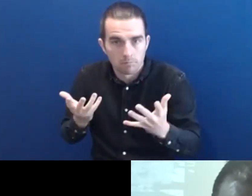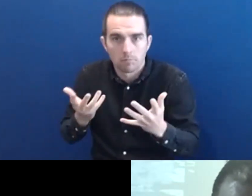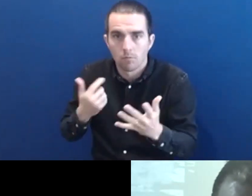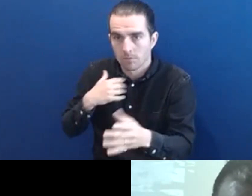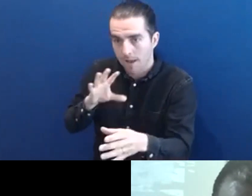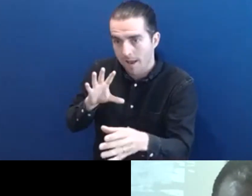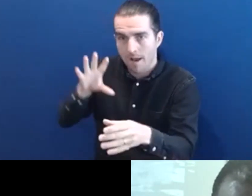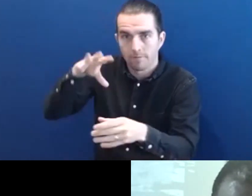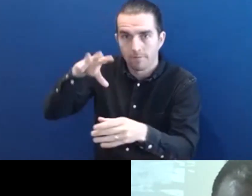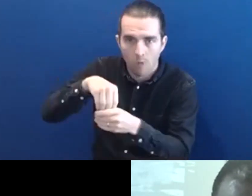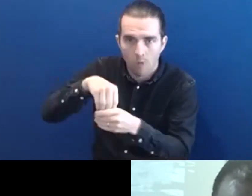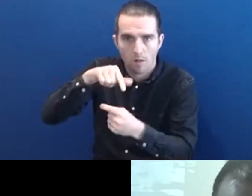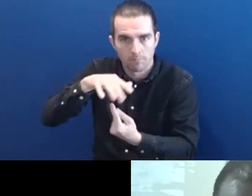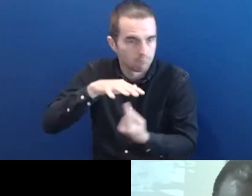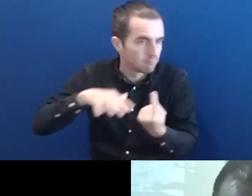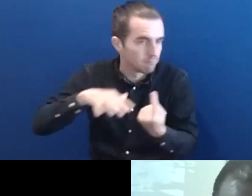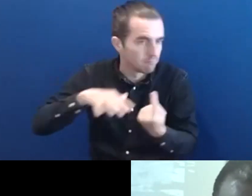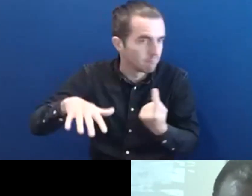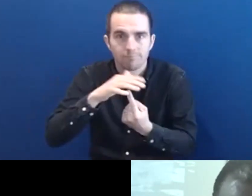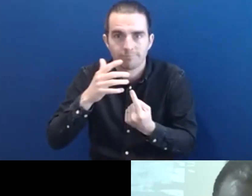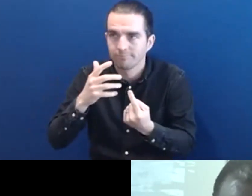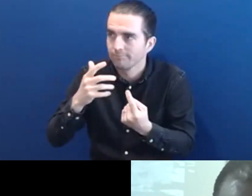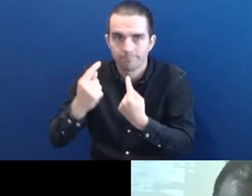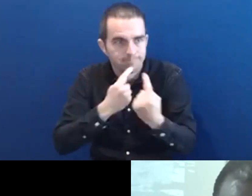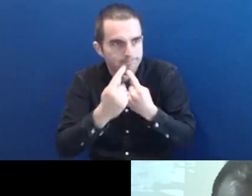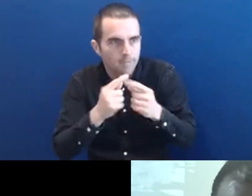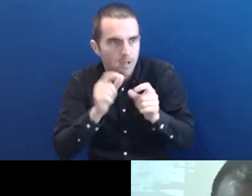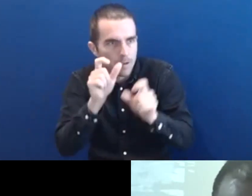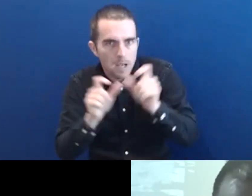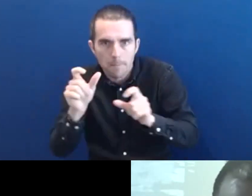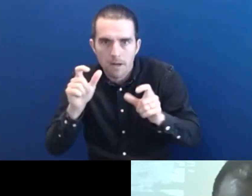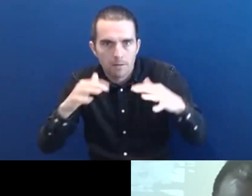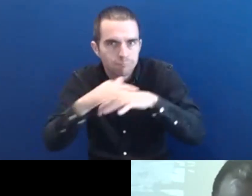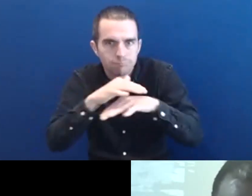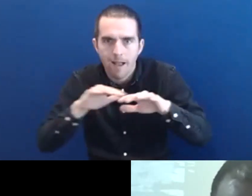However, we have a lot still to do, because most of our